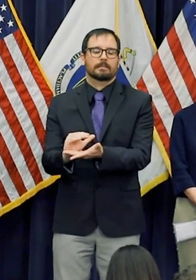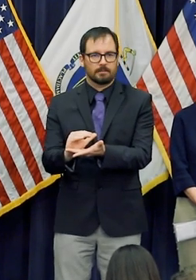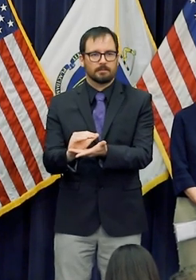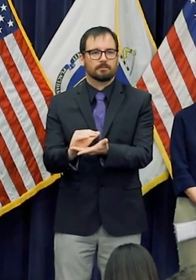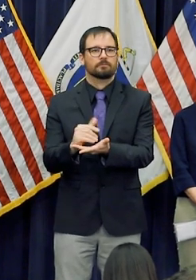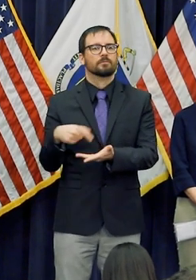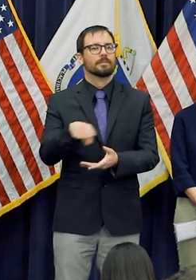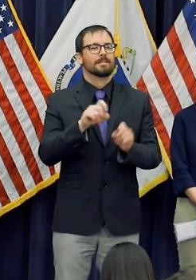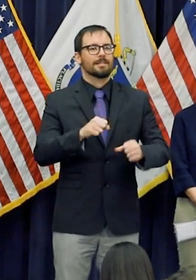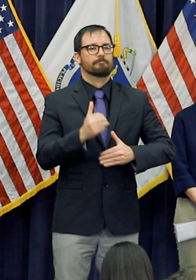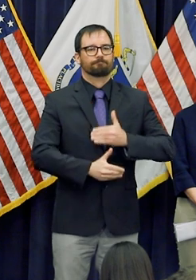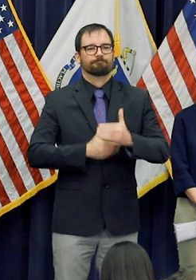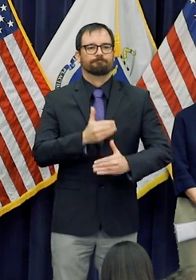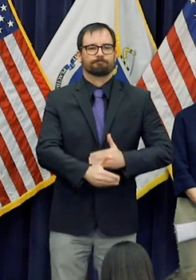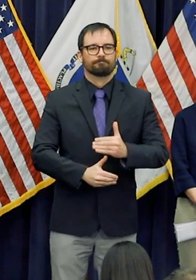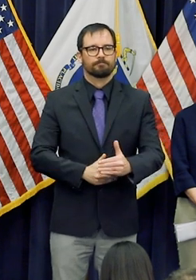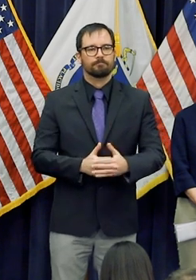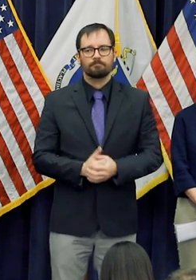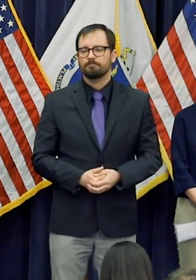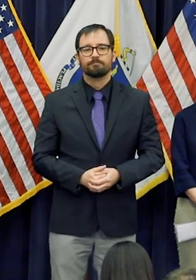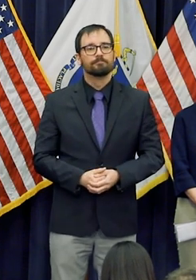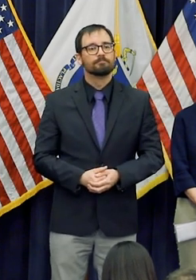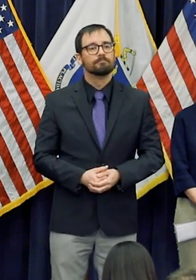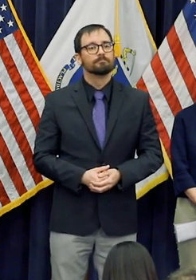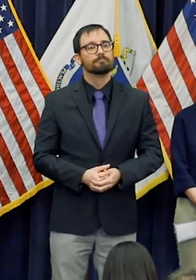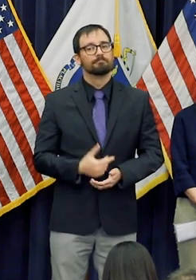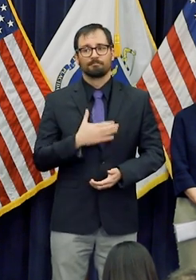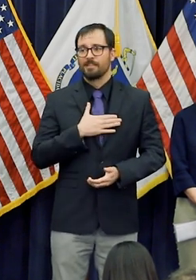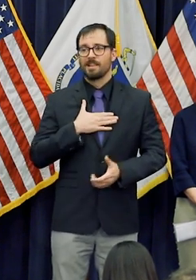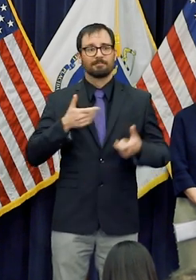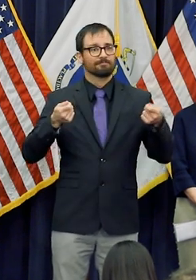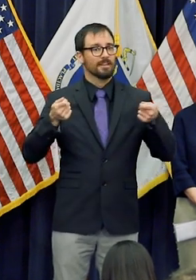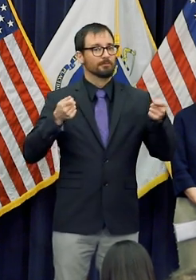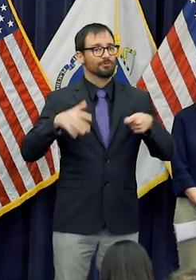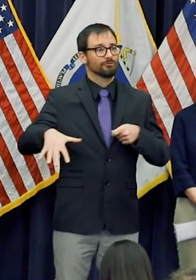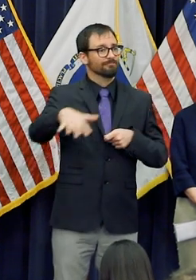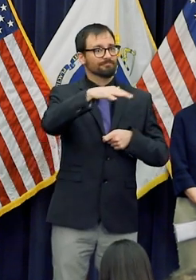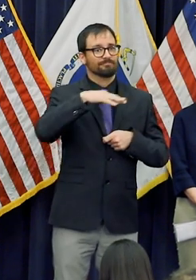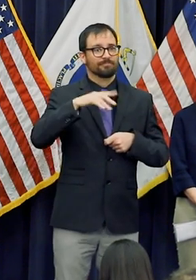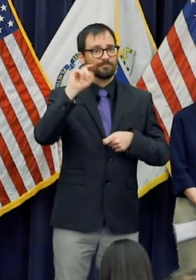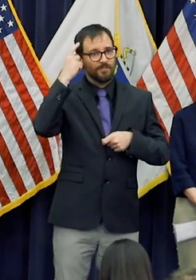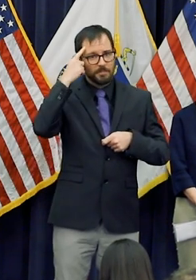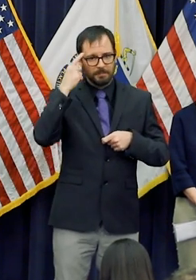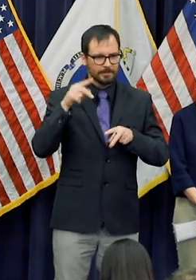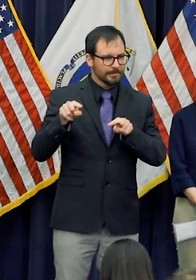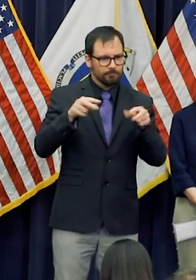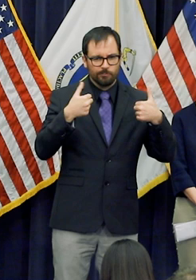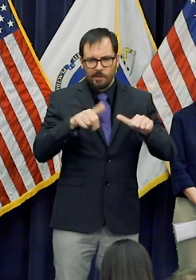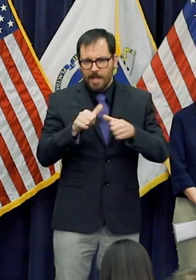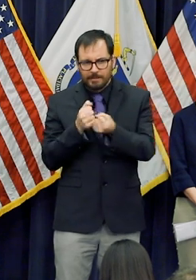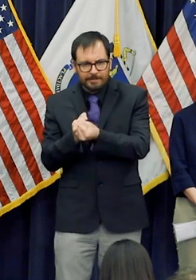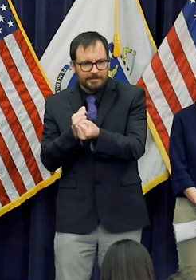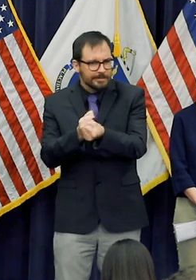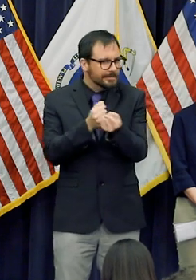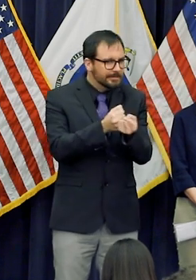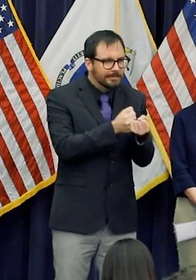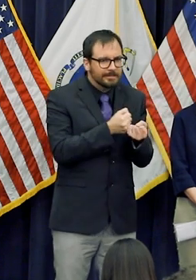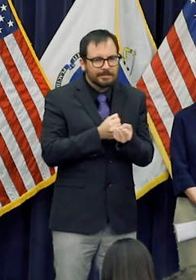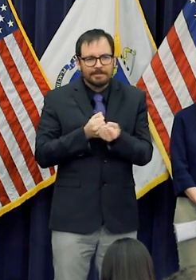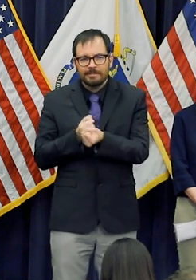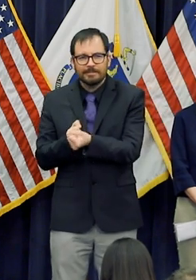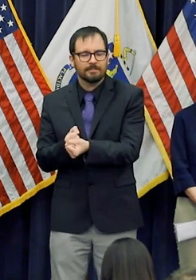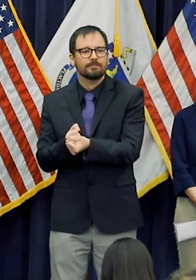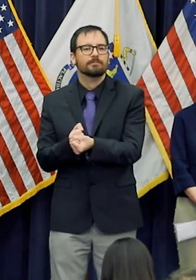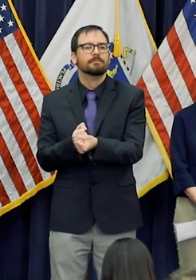the significant spike in unemployment claims. Our Labor Department's deploying additional employees to work on processing that large volume